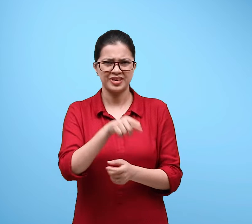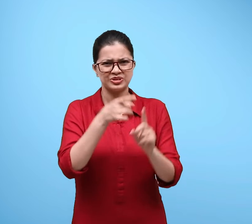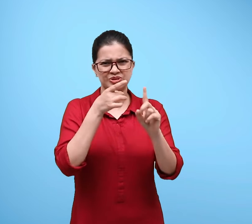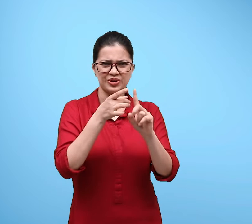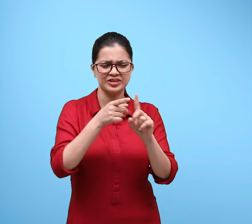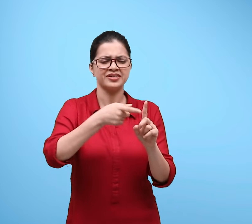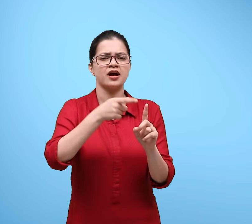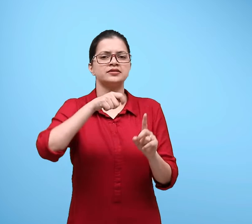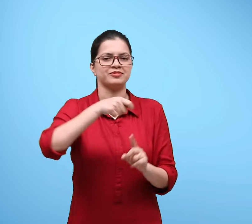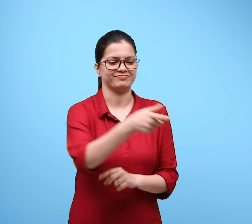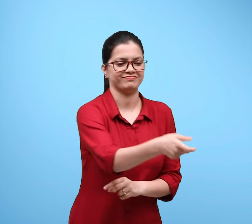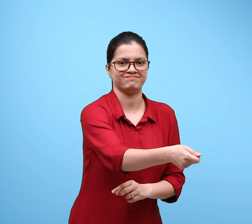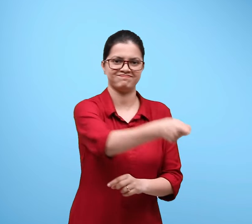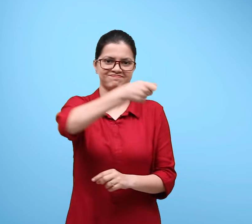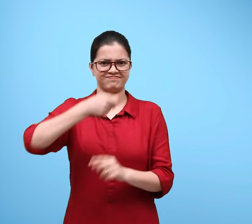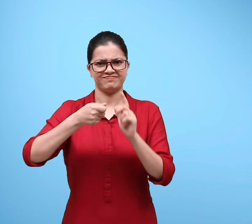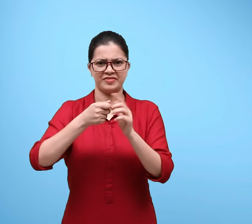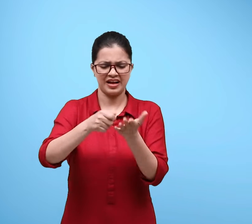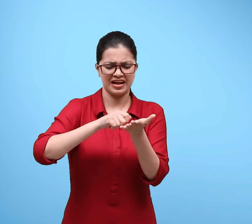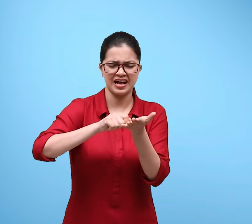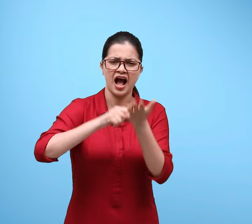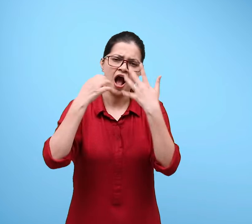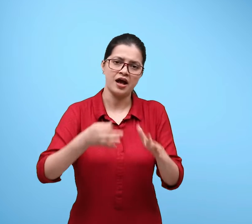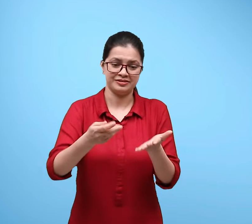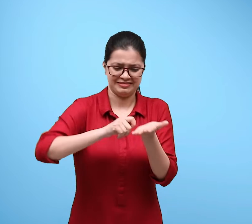Take a metal key and try to scratch with it.